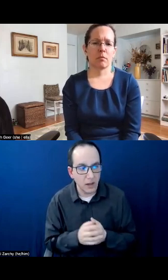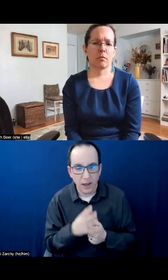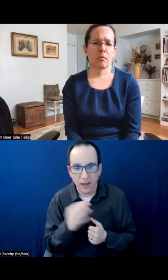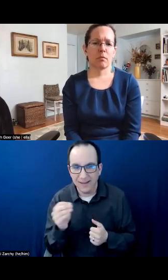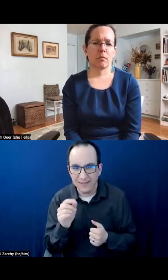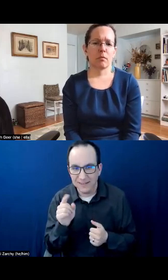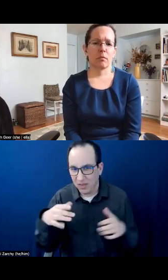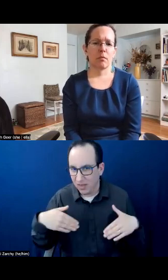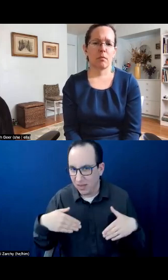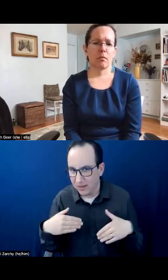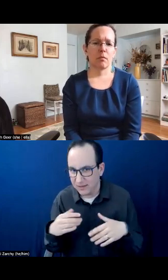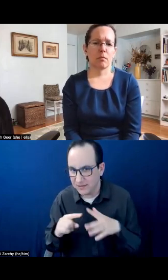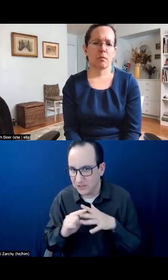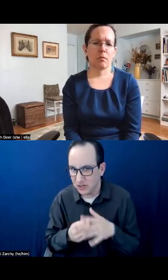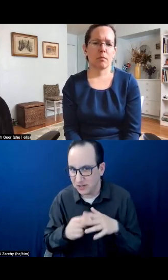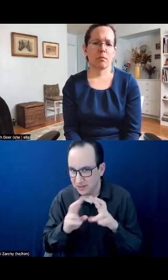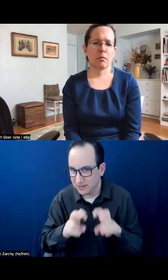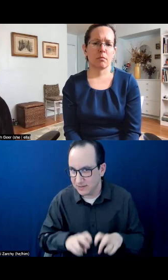program?